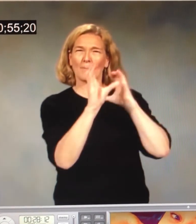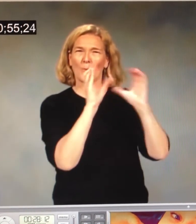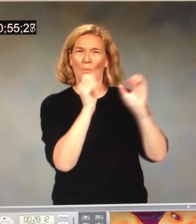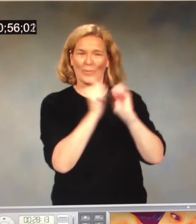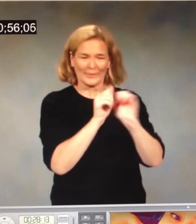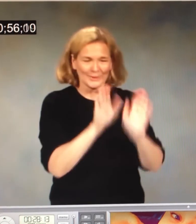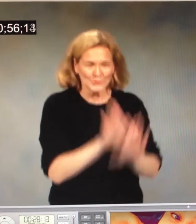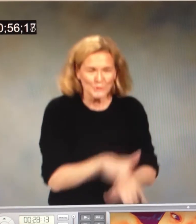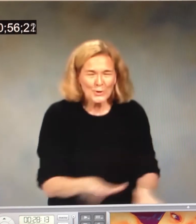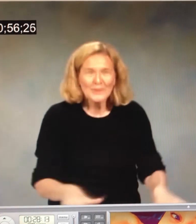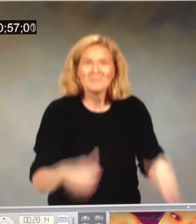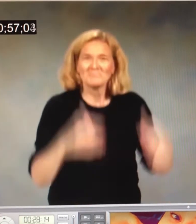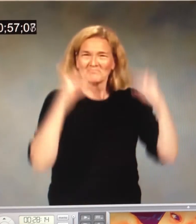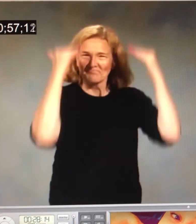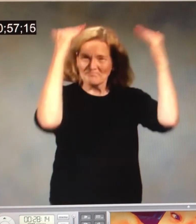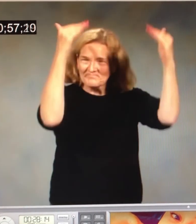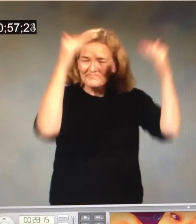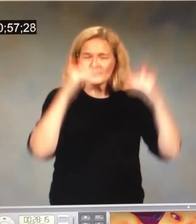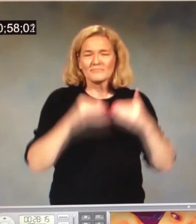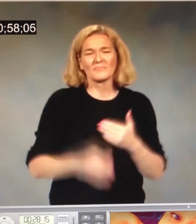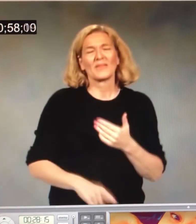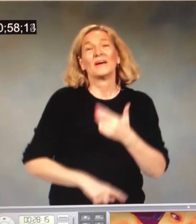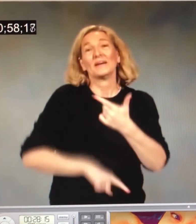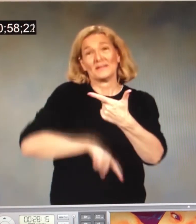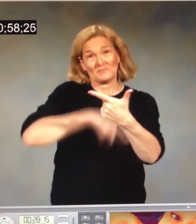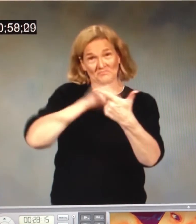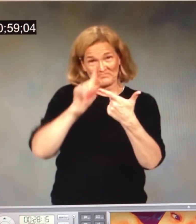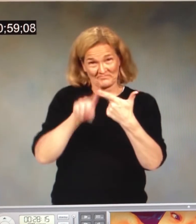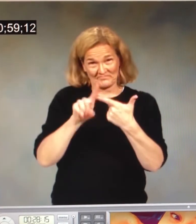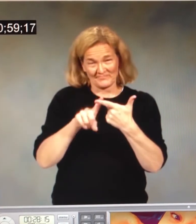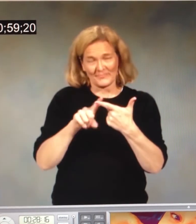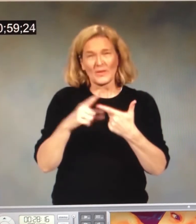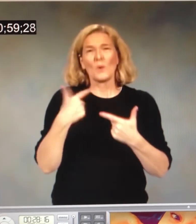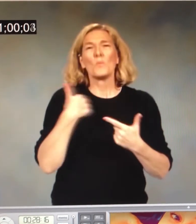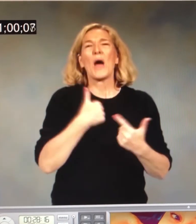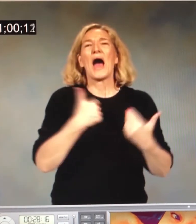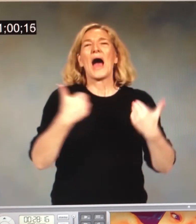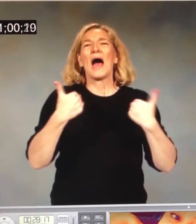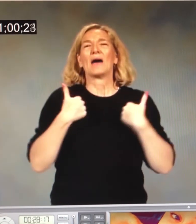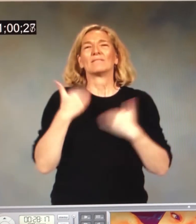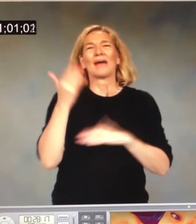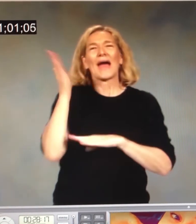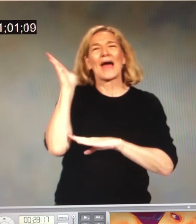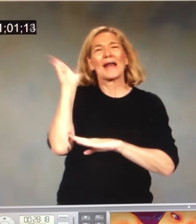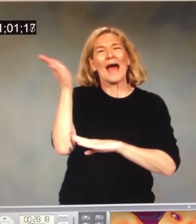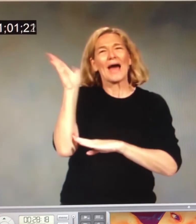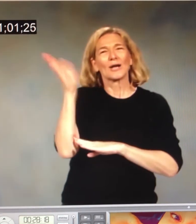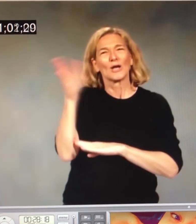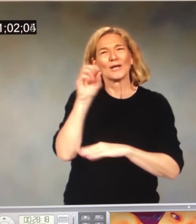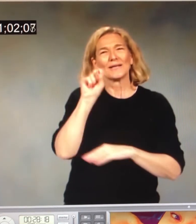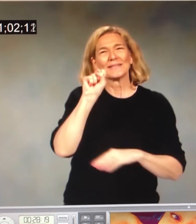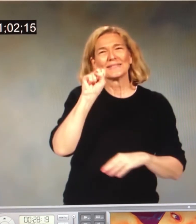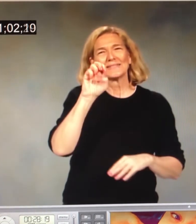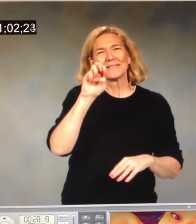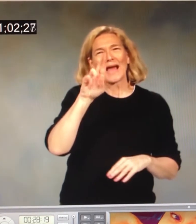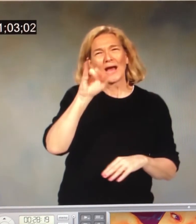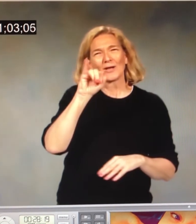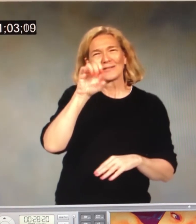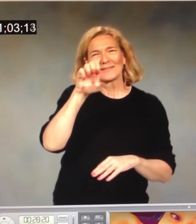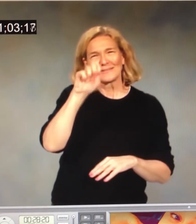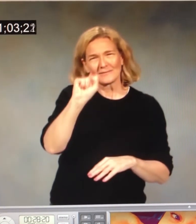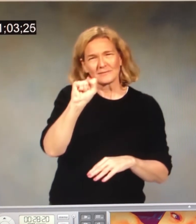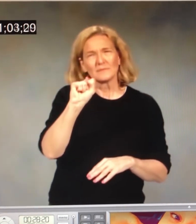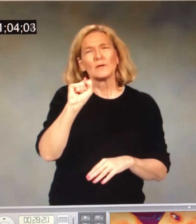how people in general communicate with their children and adults. Second of all,